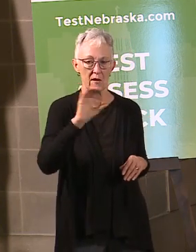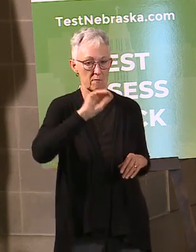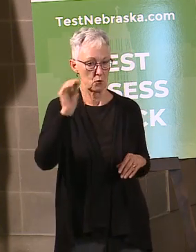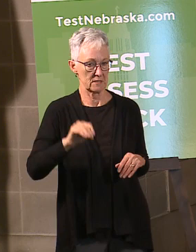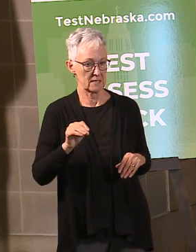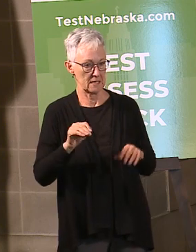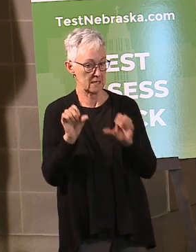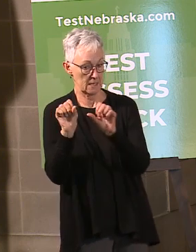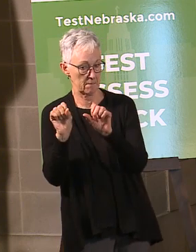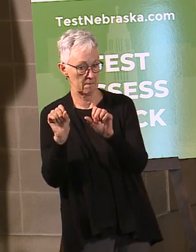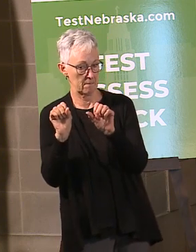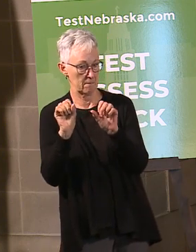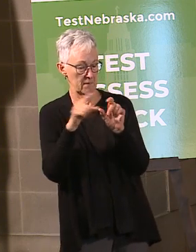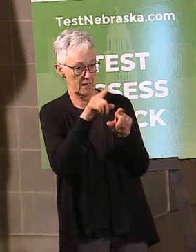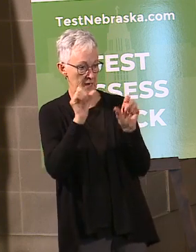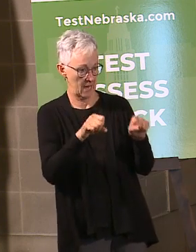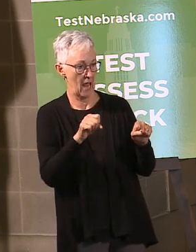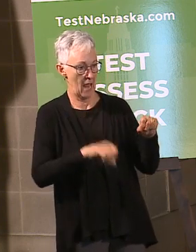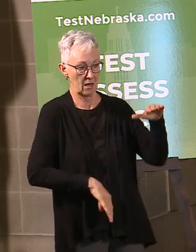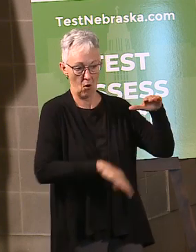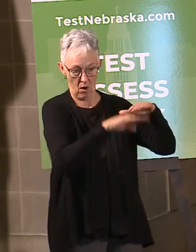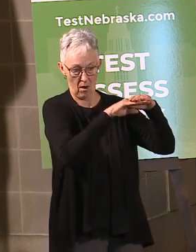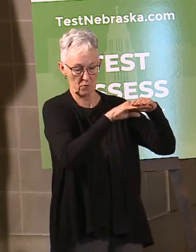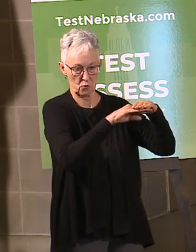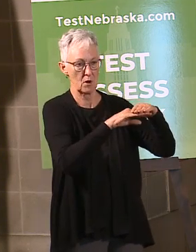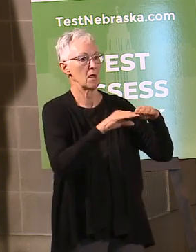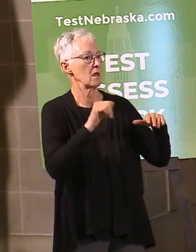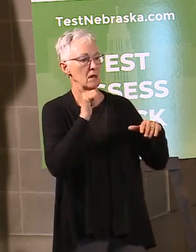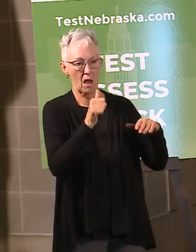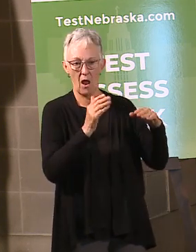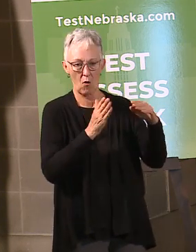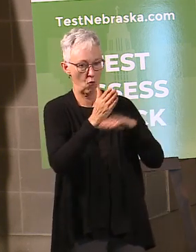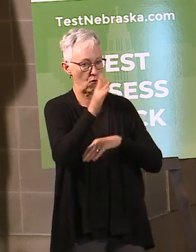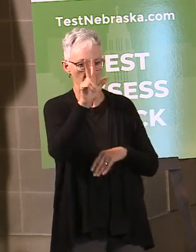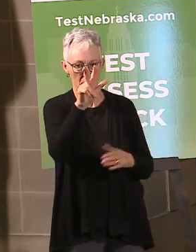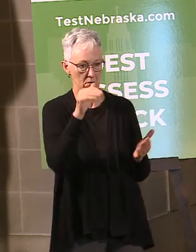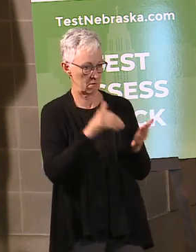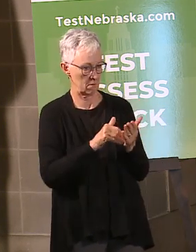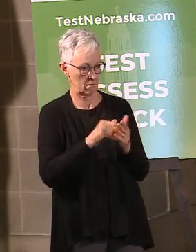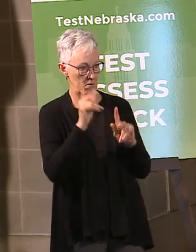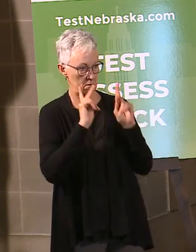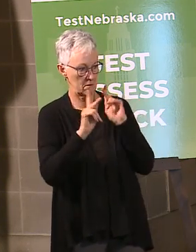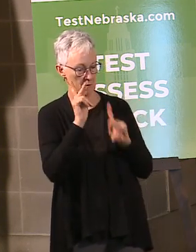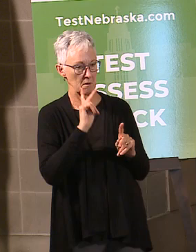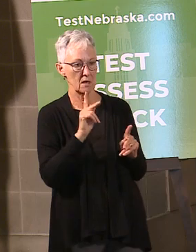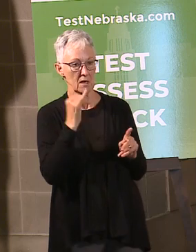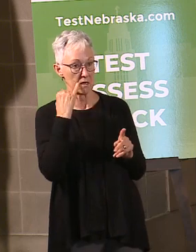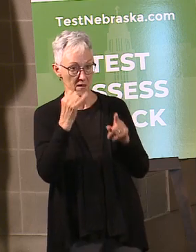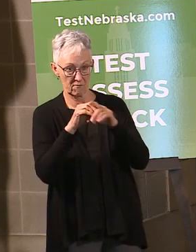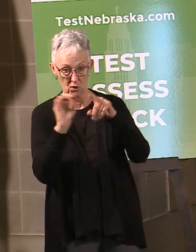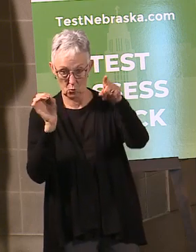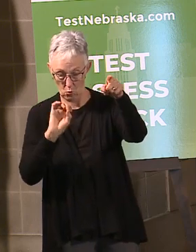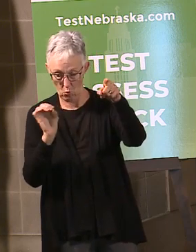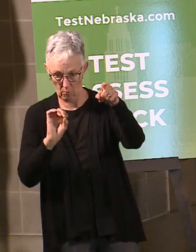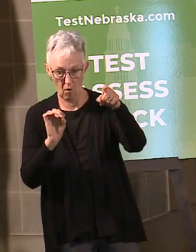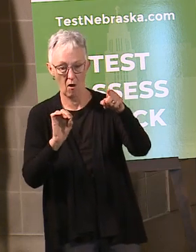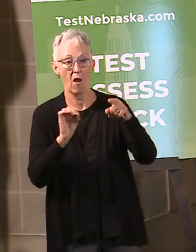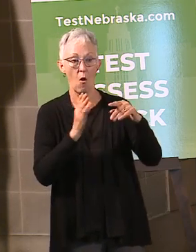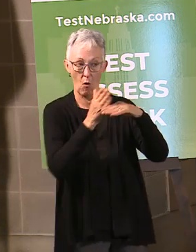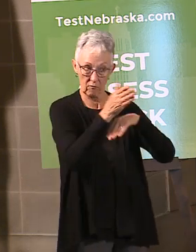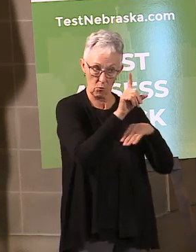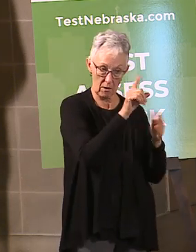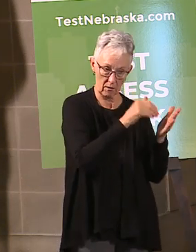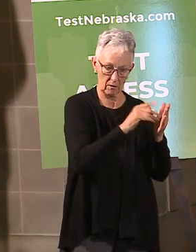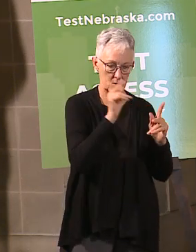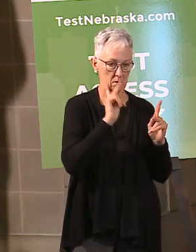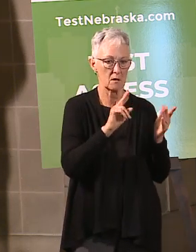capacity, not to exceed 3,000. Again, and submitting it, if you're going to have in Omaha more than 1,000 people, you have to submit that to Dr. Poor